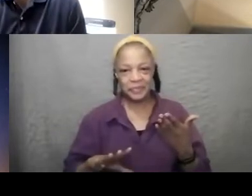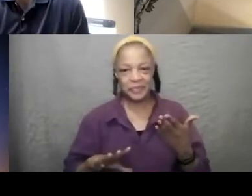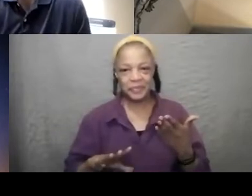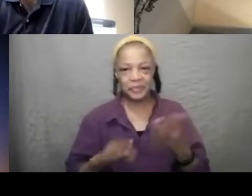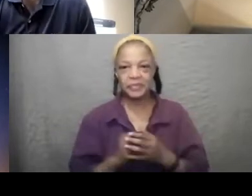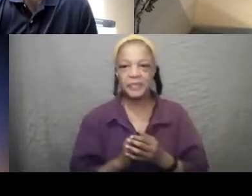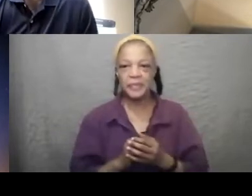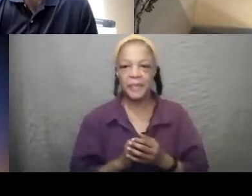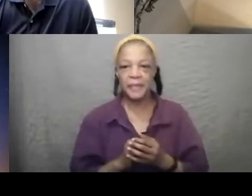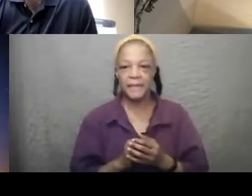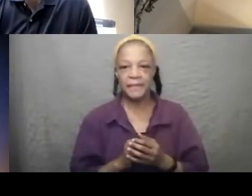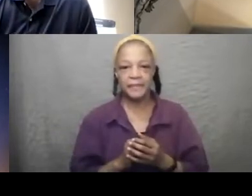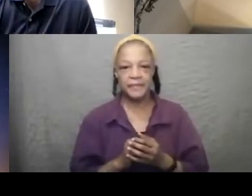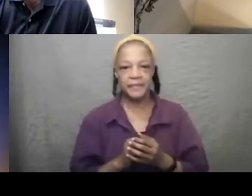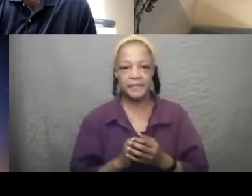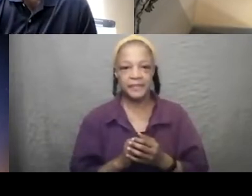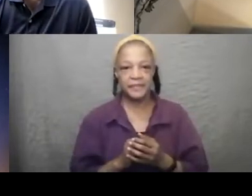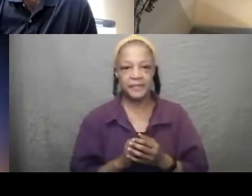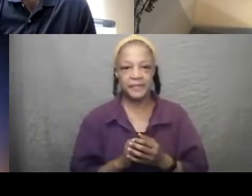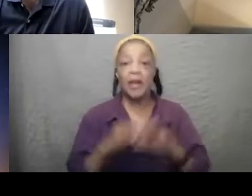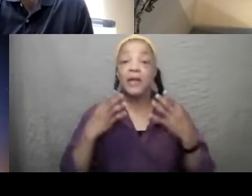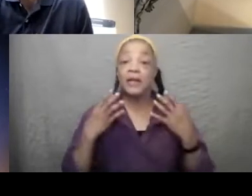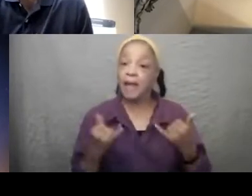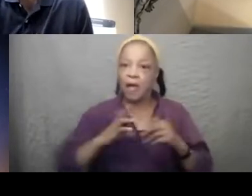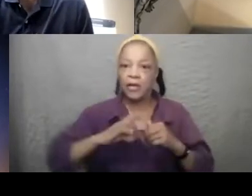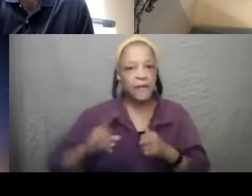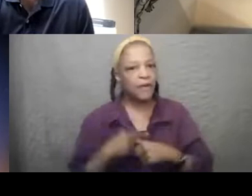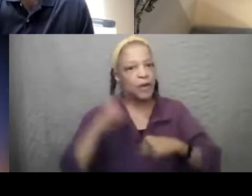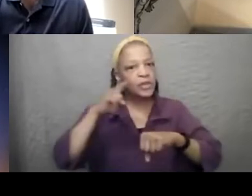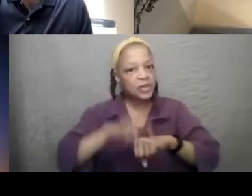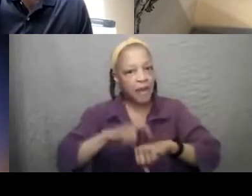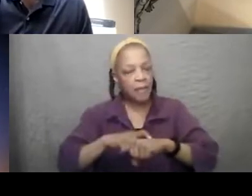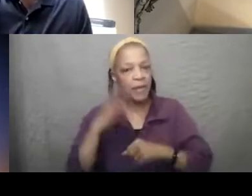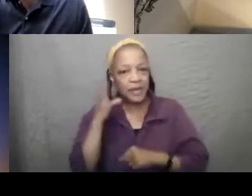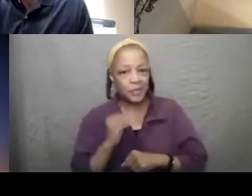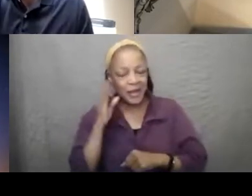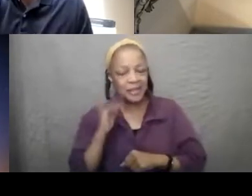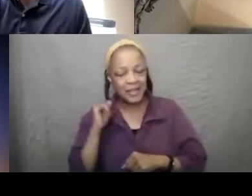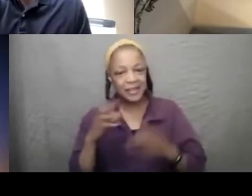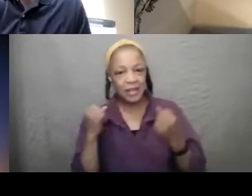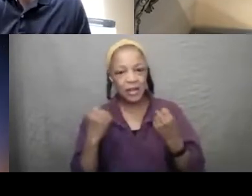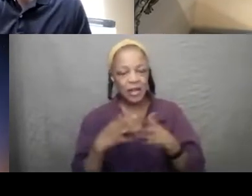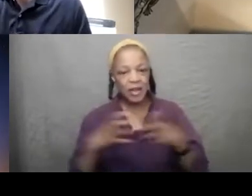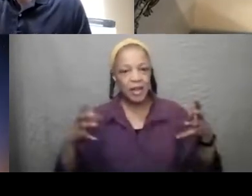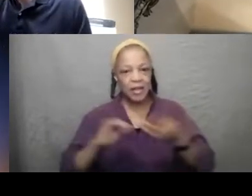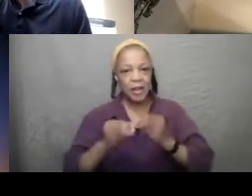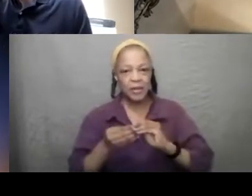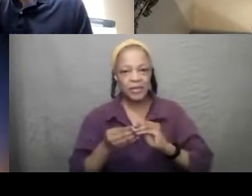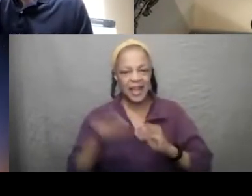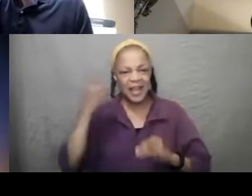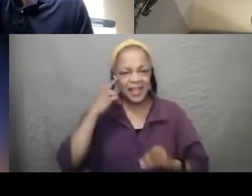first time we're in this landscape for the most part in large numbers, I believe we have